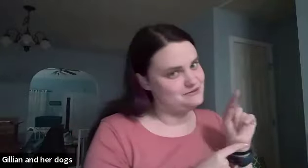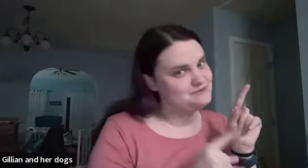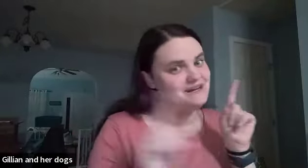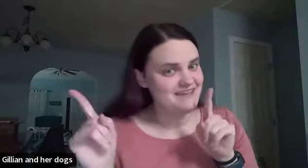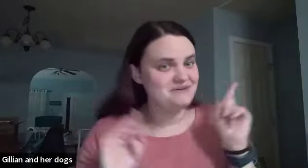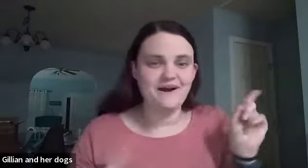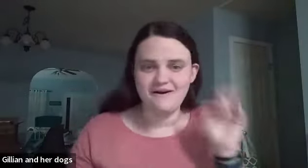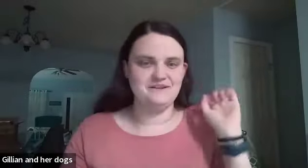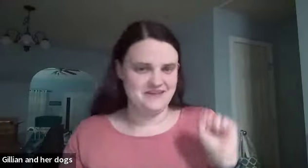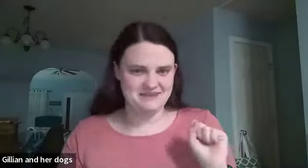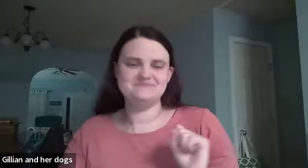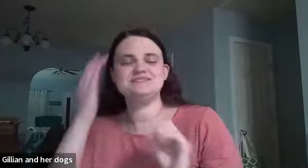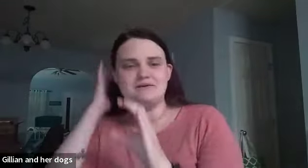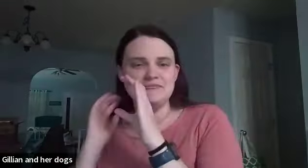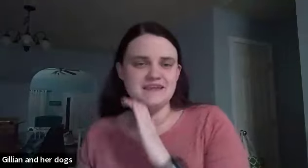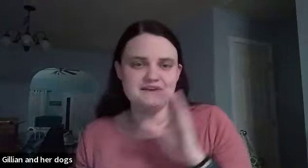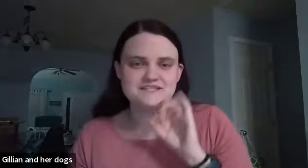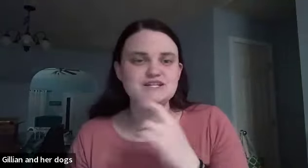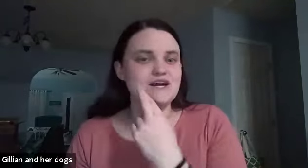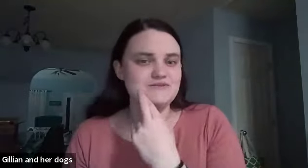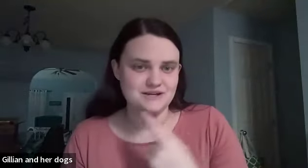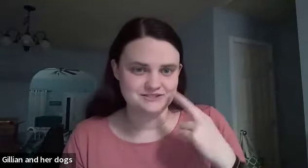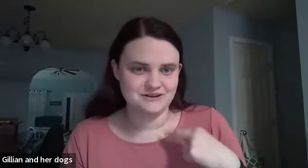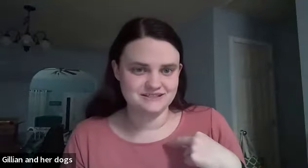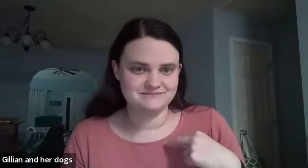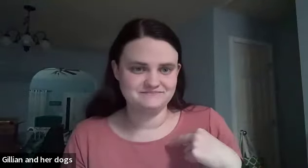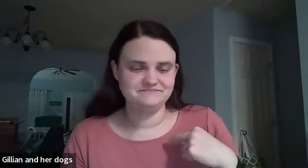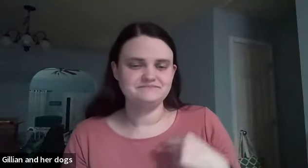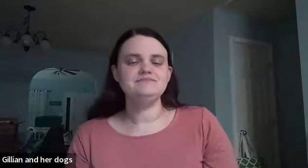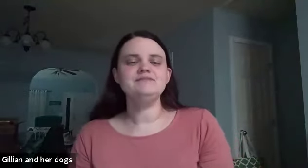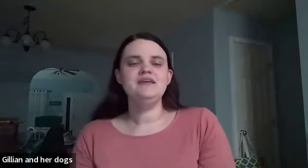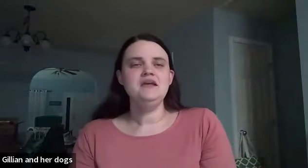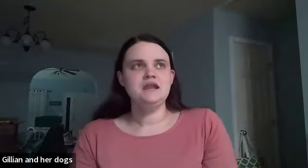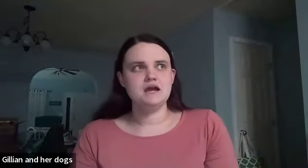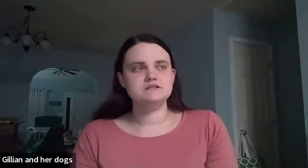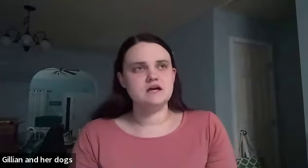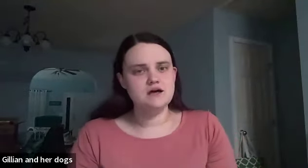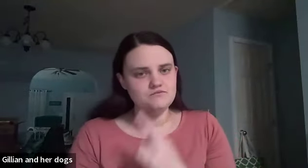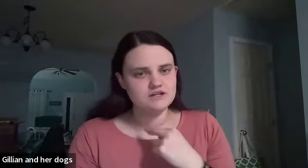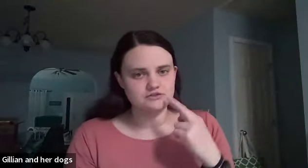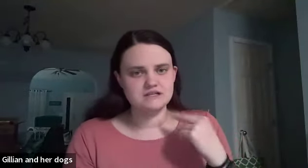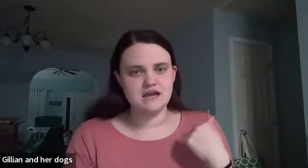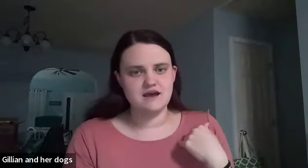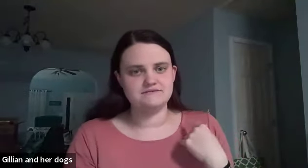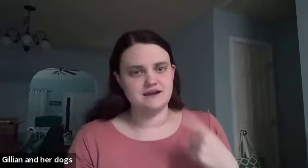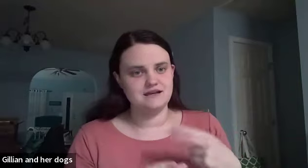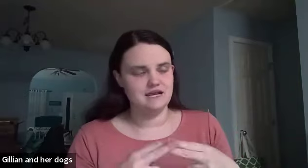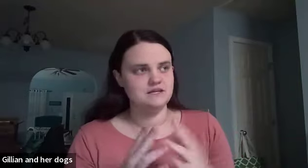do this one and that one, all of that. So, cafeteria, restaurant. Now, some restaurants have sign names.